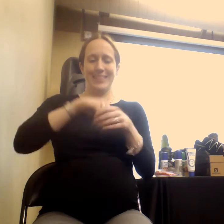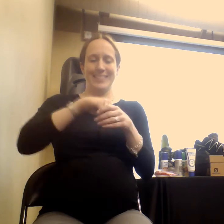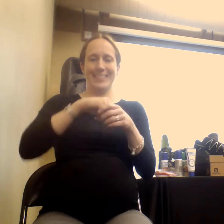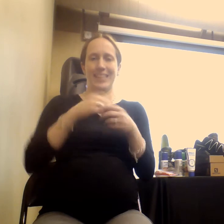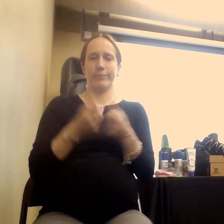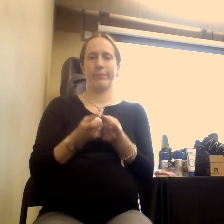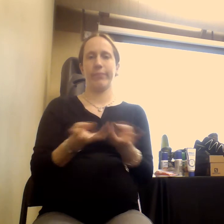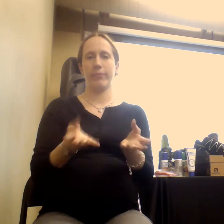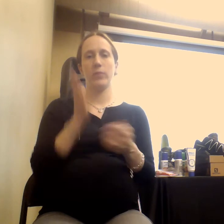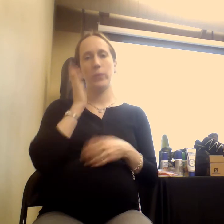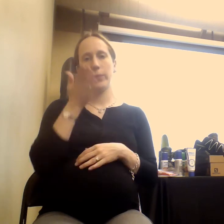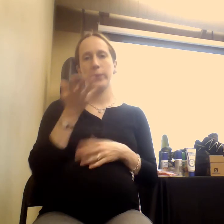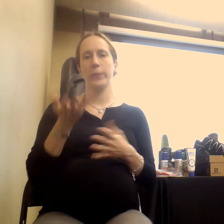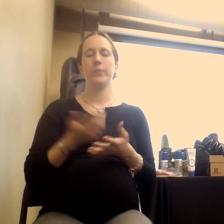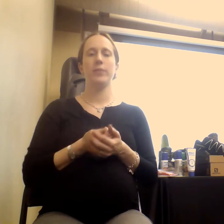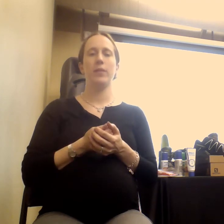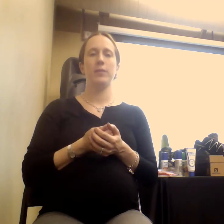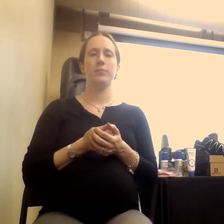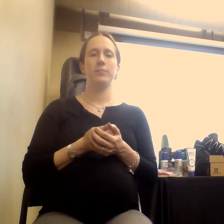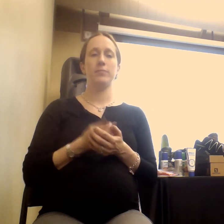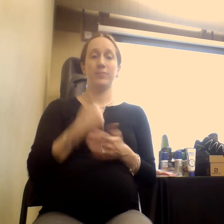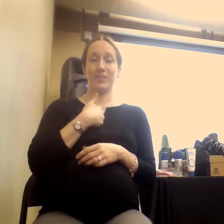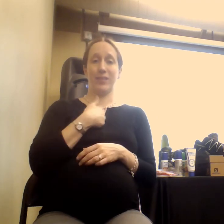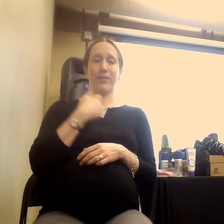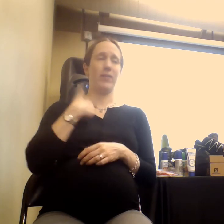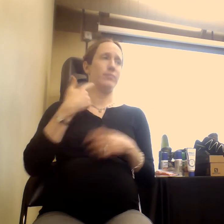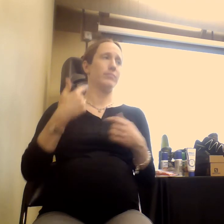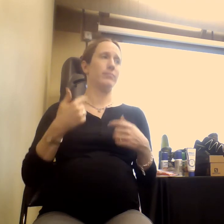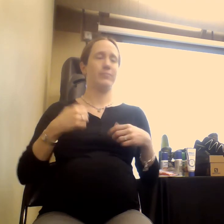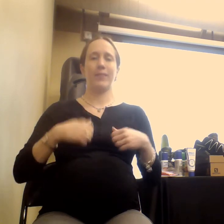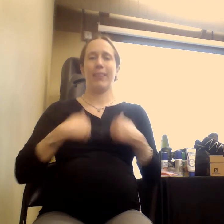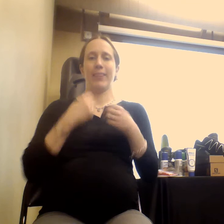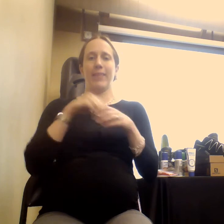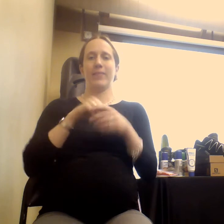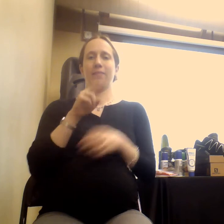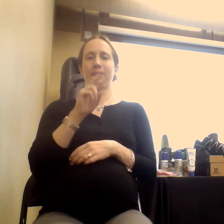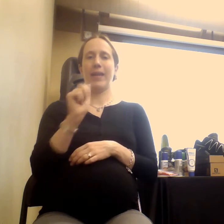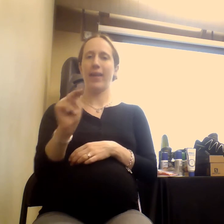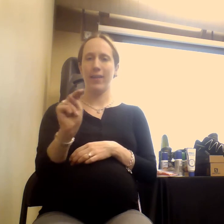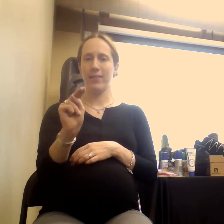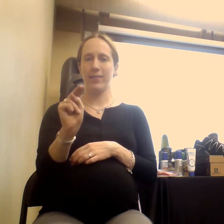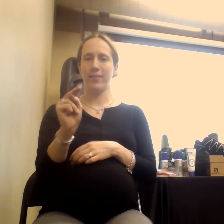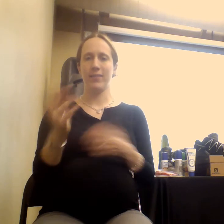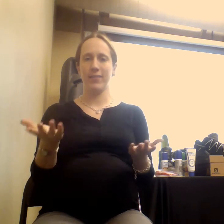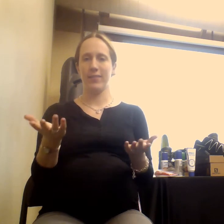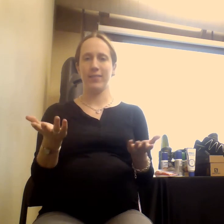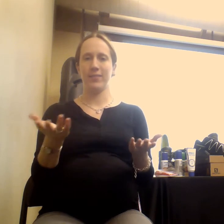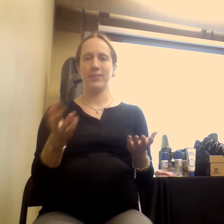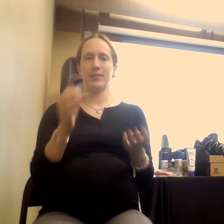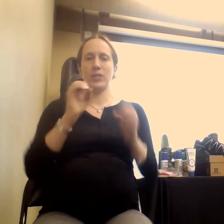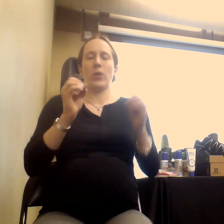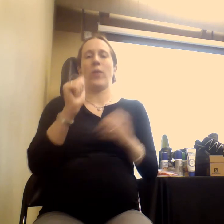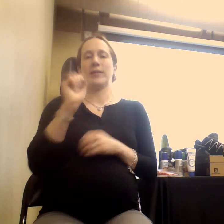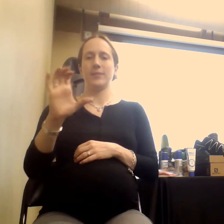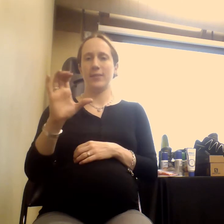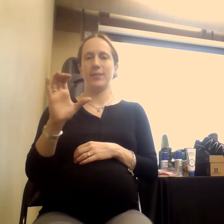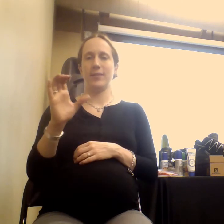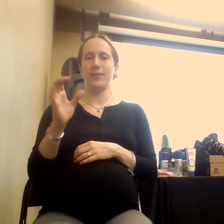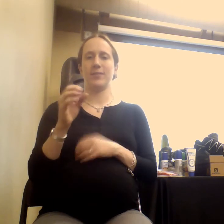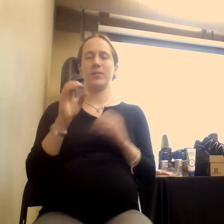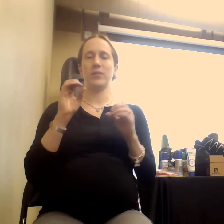I live in a van with no AC. There's no way I can put my stuff in a climate control place, or my stuff sits